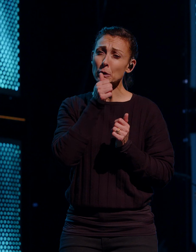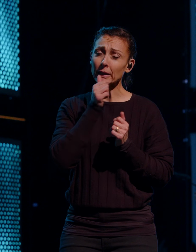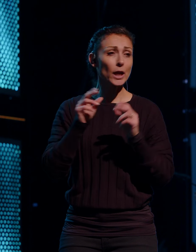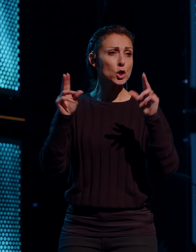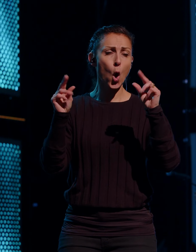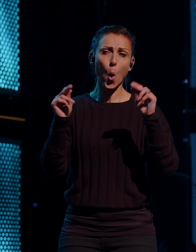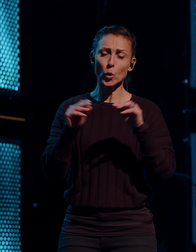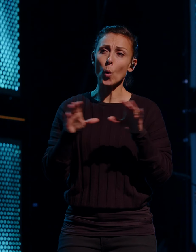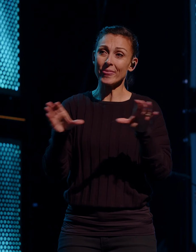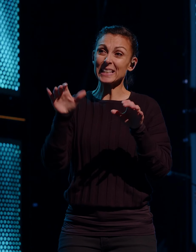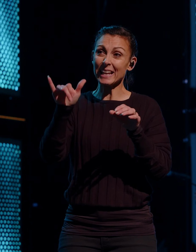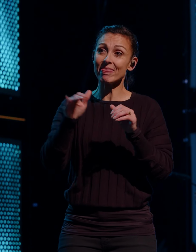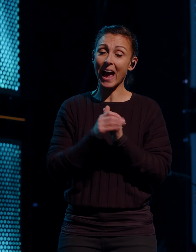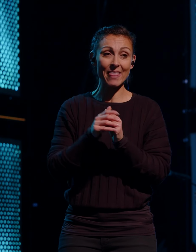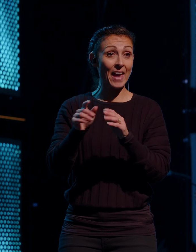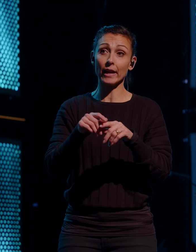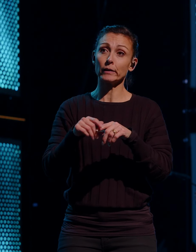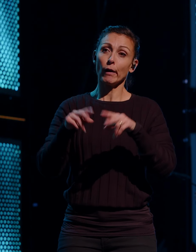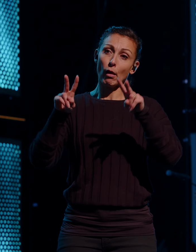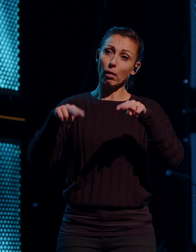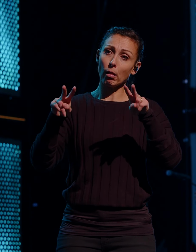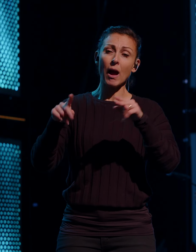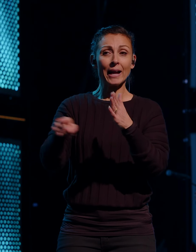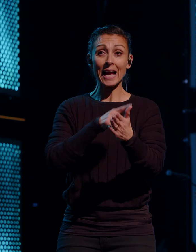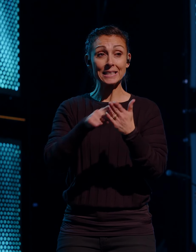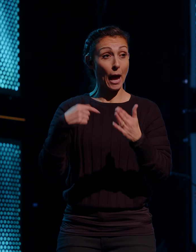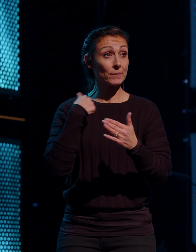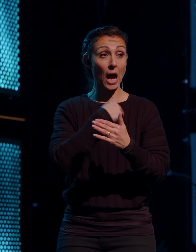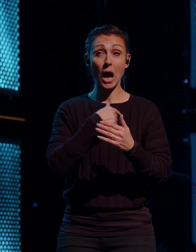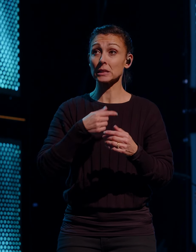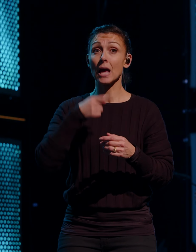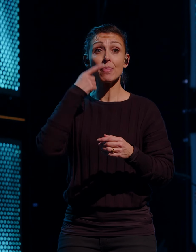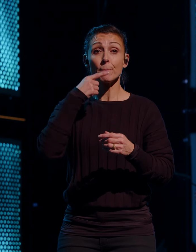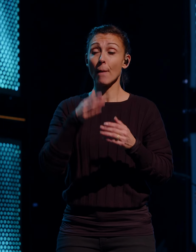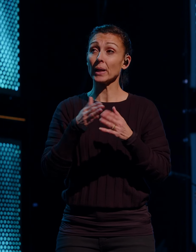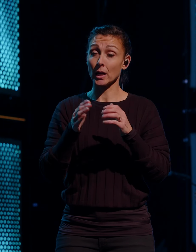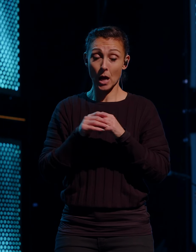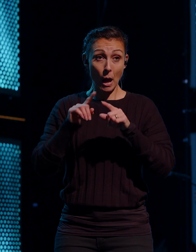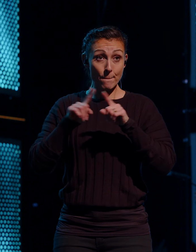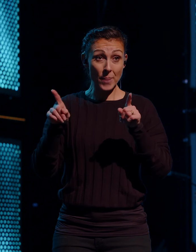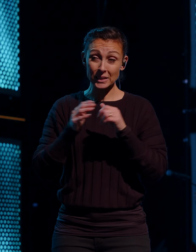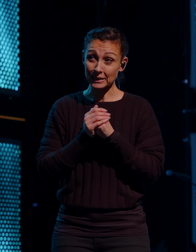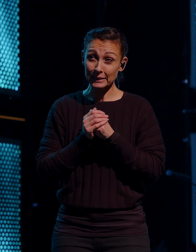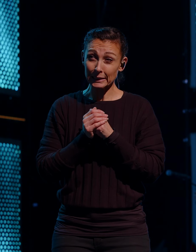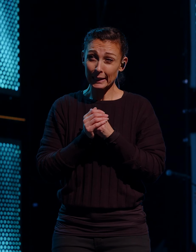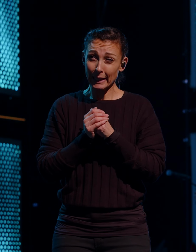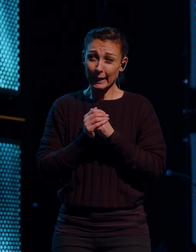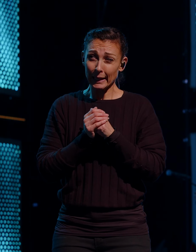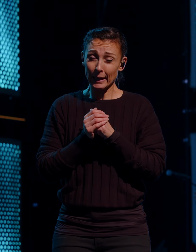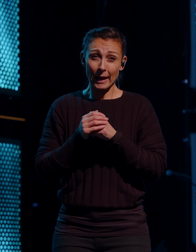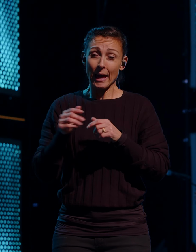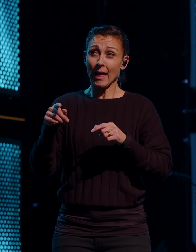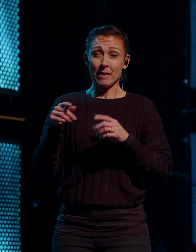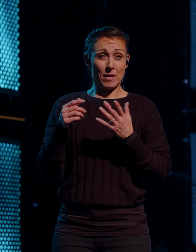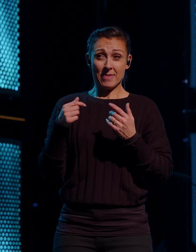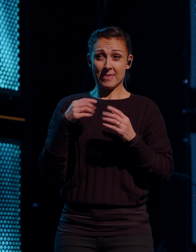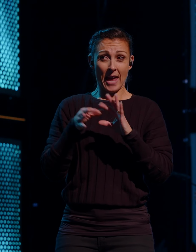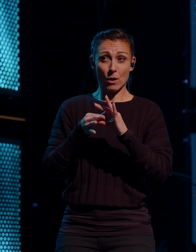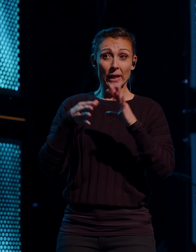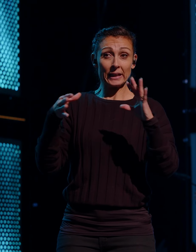out. The police reported these words to the magistrates, and they were afraid when they heard that they were Roman citizens. So they came